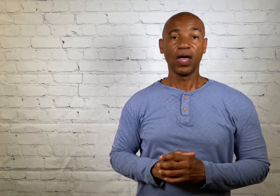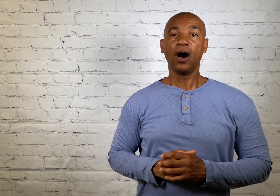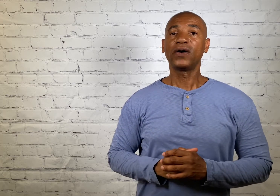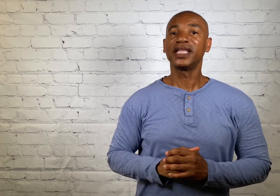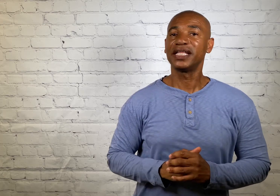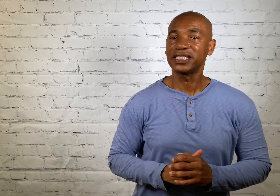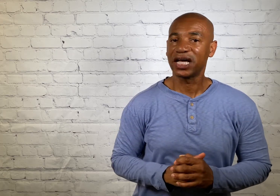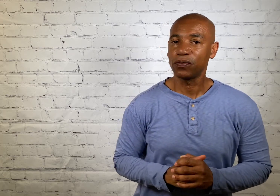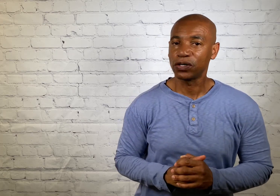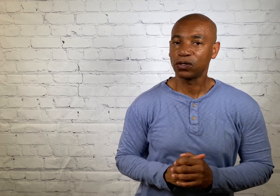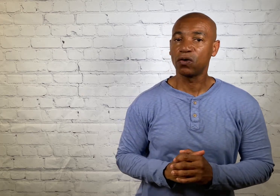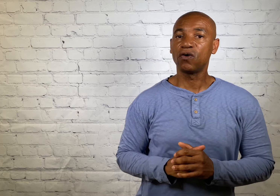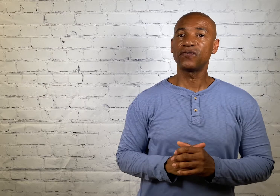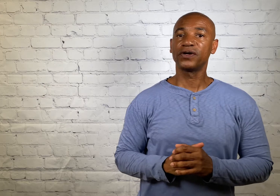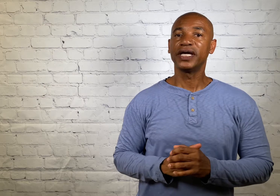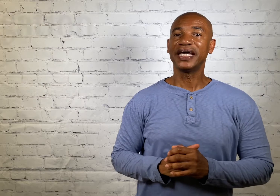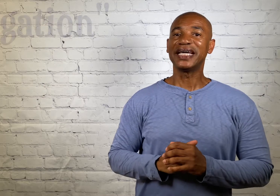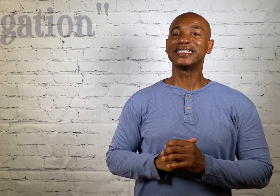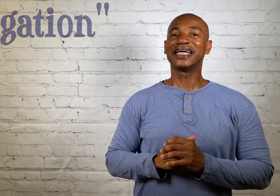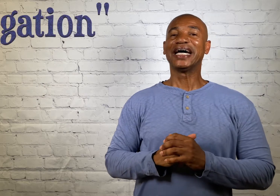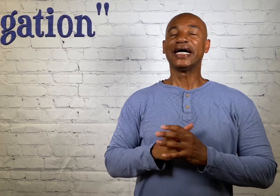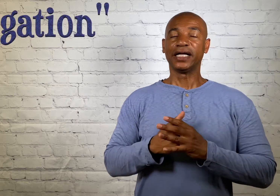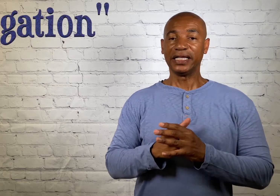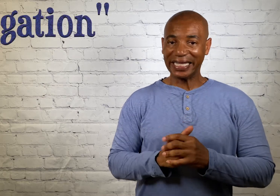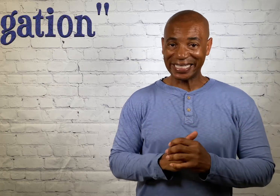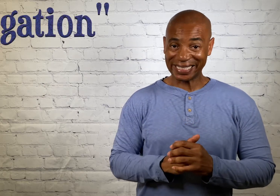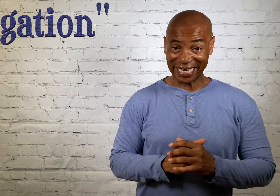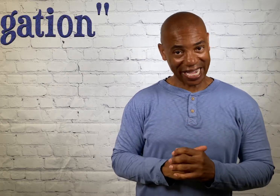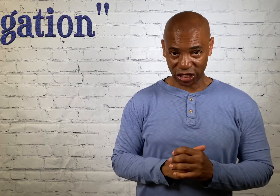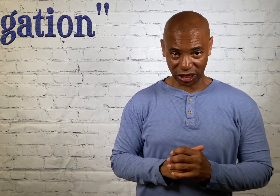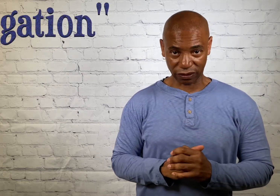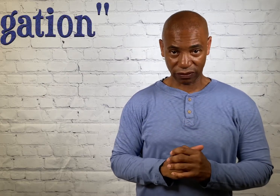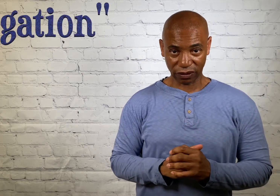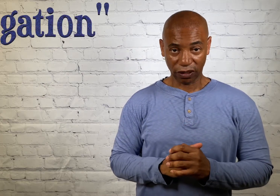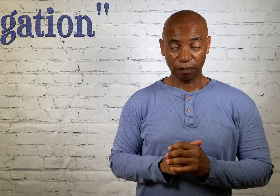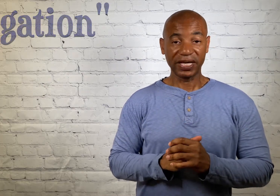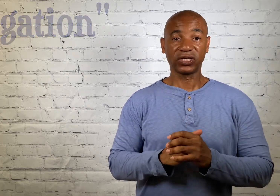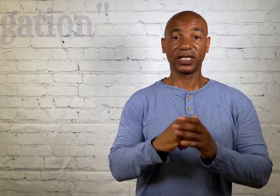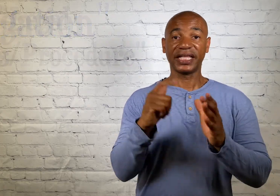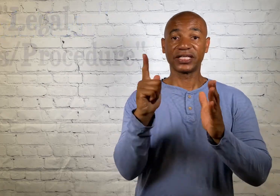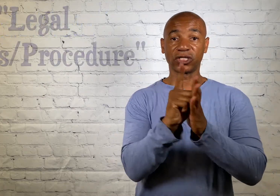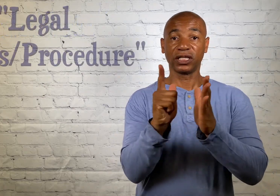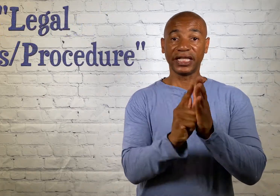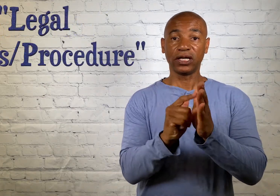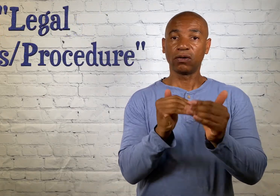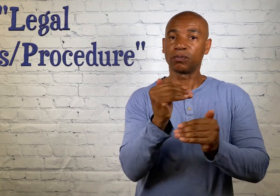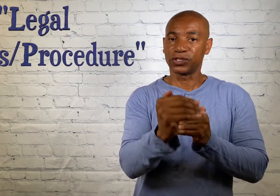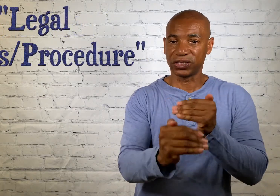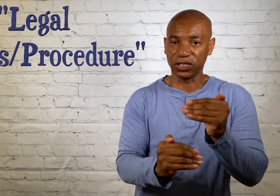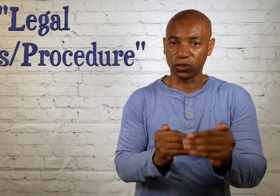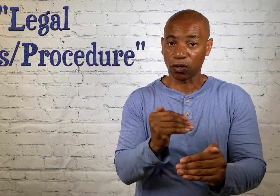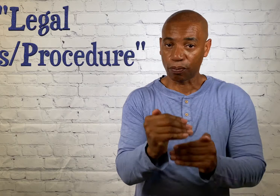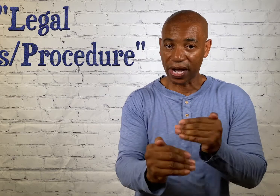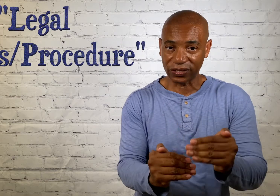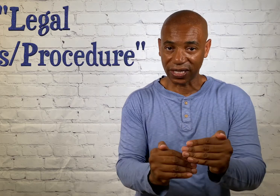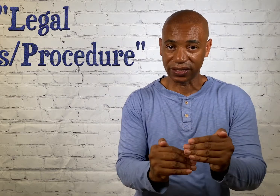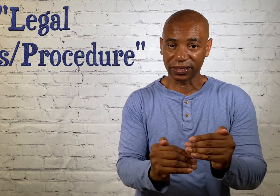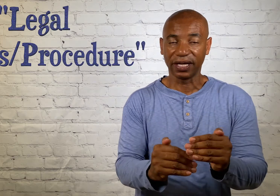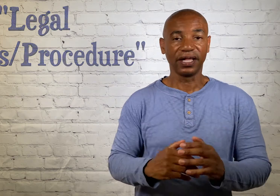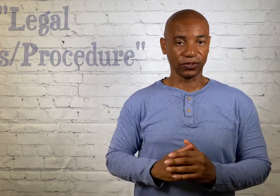Okay, the next sign we're going to go over is litigation. Basically, that's legal procedure or process. I'll do that